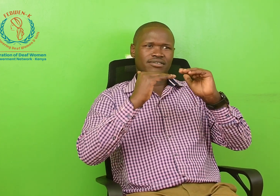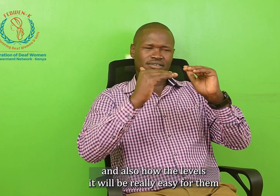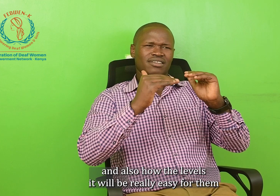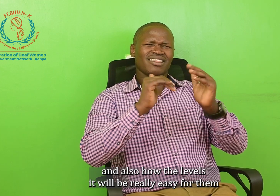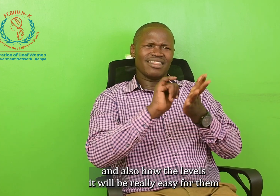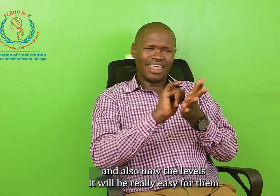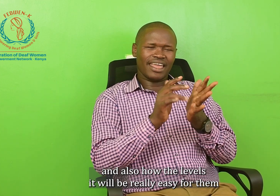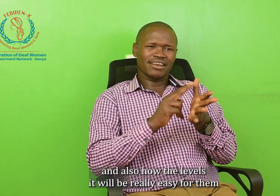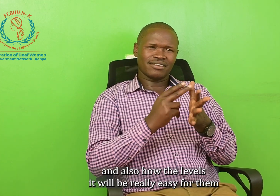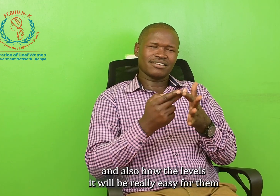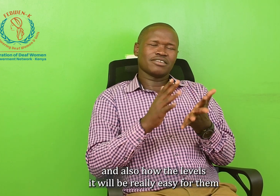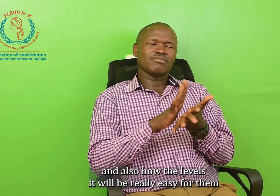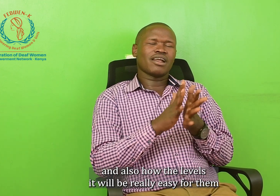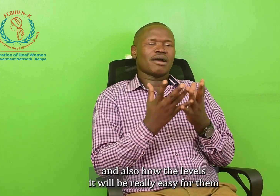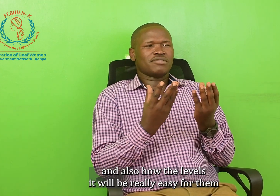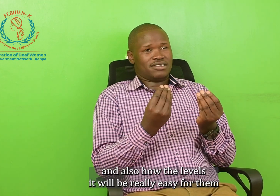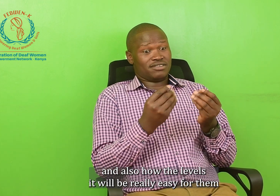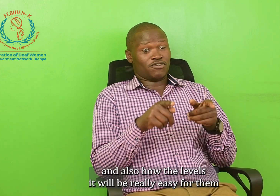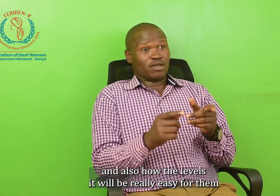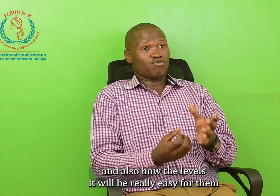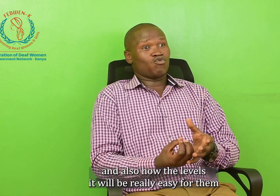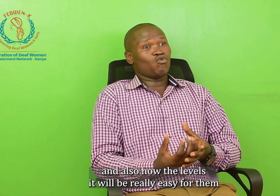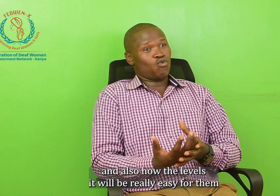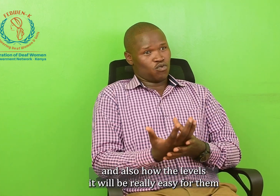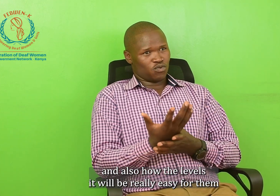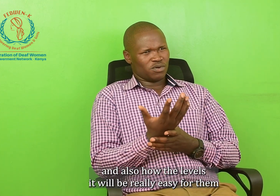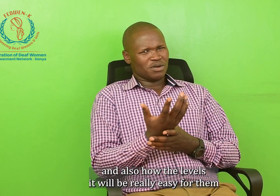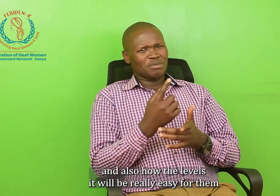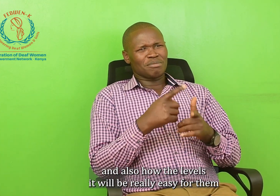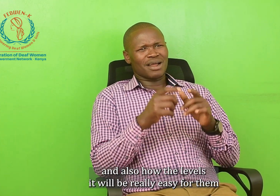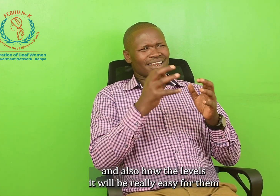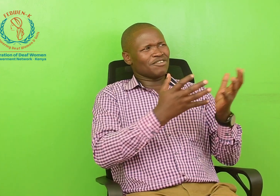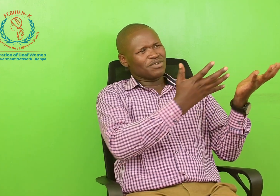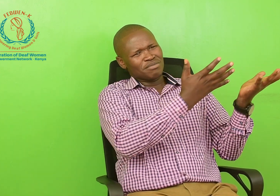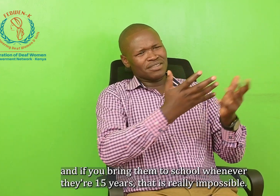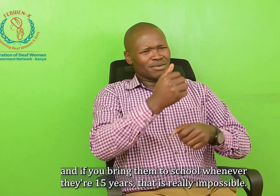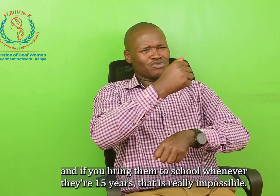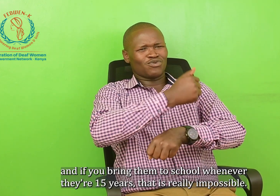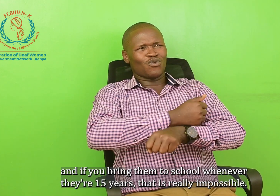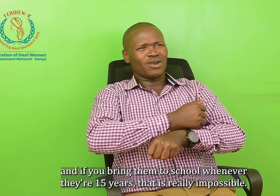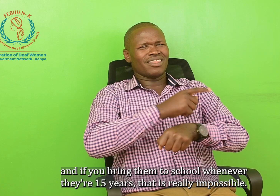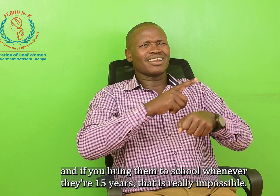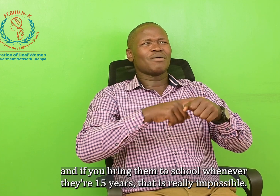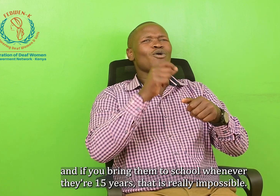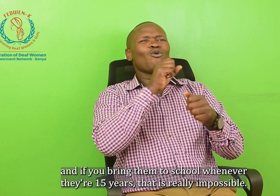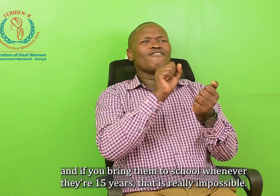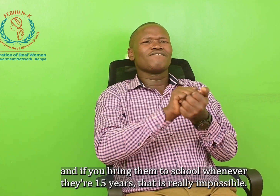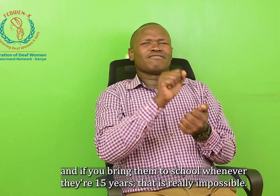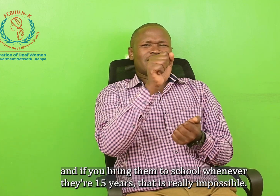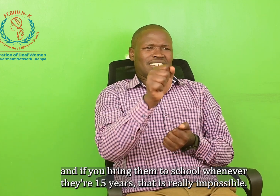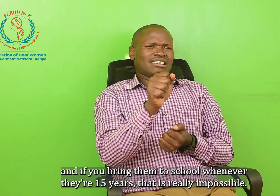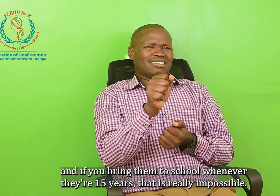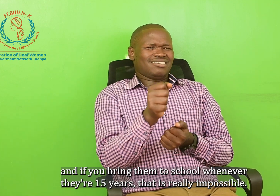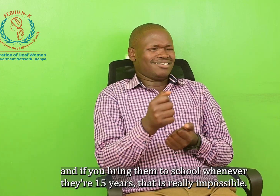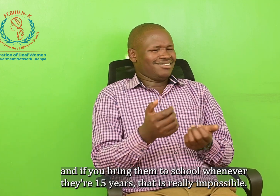and also have the levels. It will be really easy for them. And if you bring them to school whenever they're 15